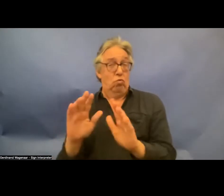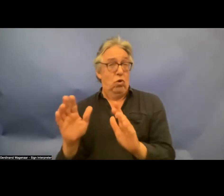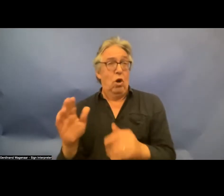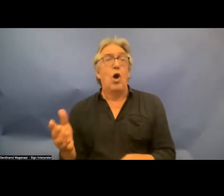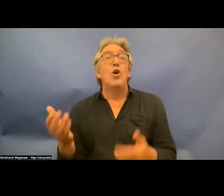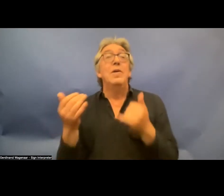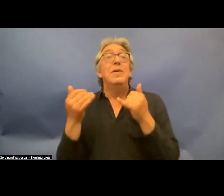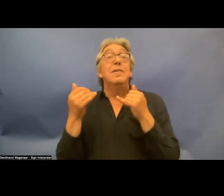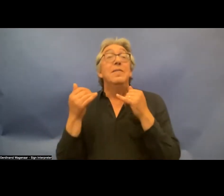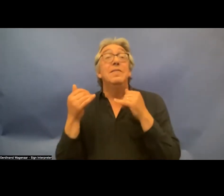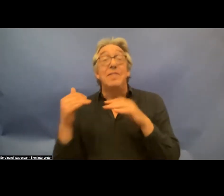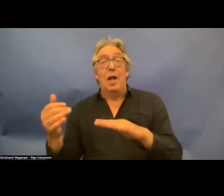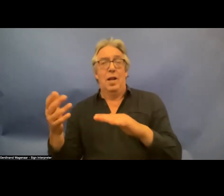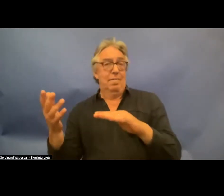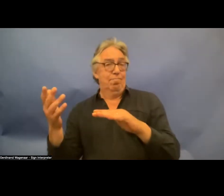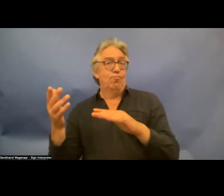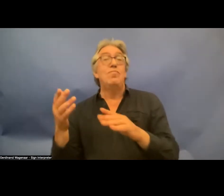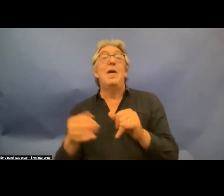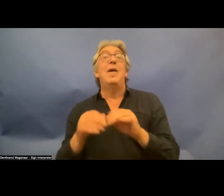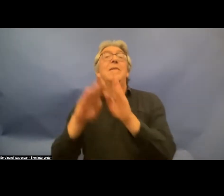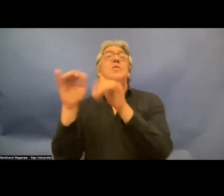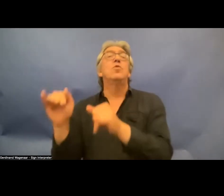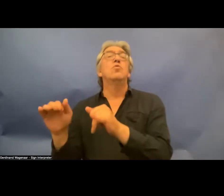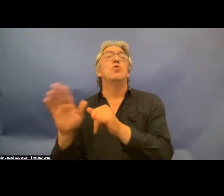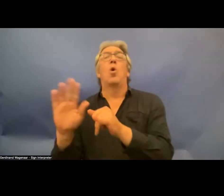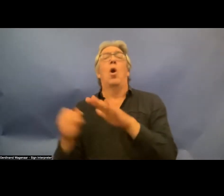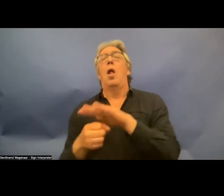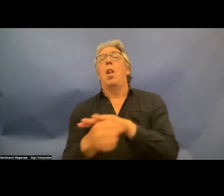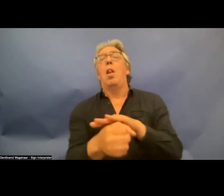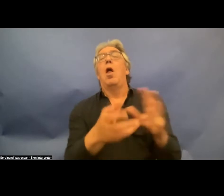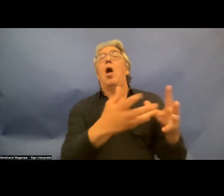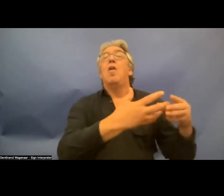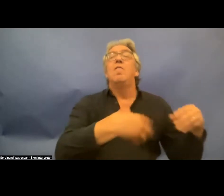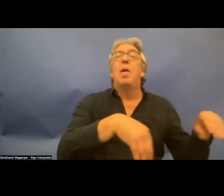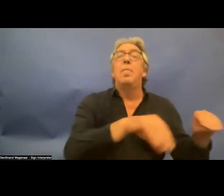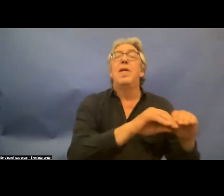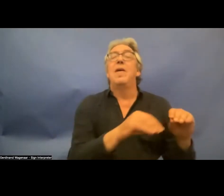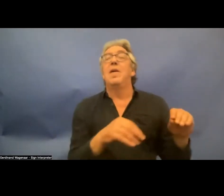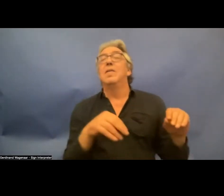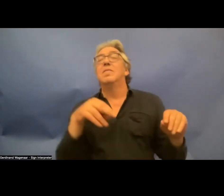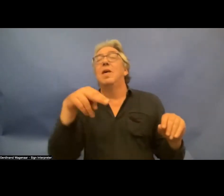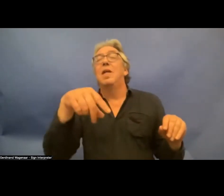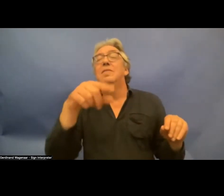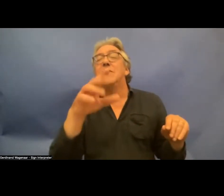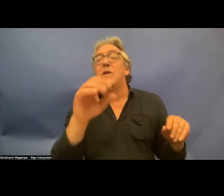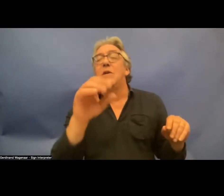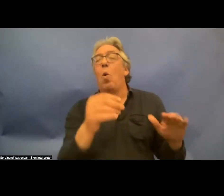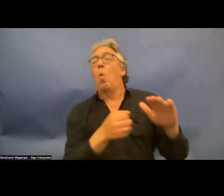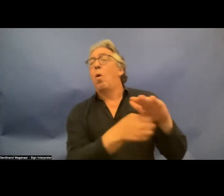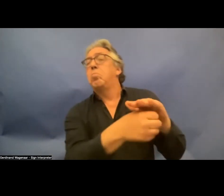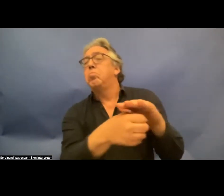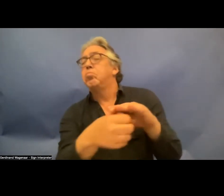The Polish Rehabilitation Fund subsidizes individuals to purchase equipment such